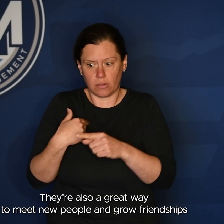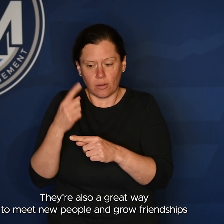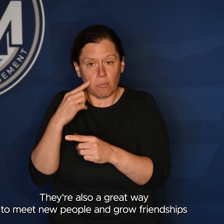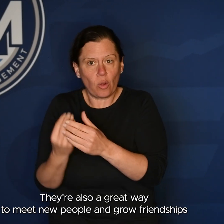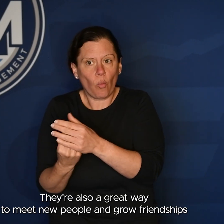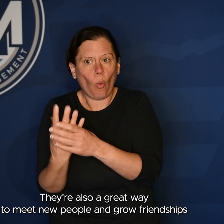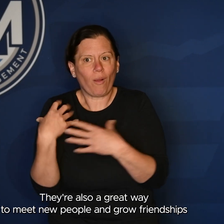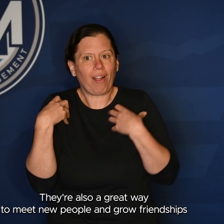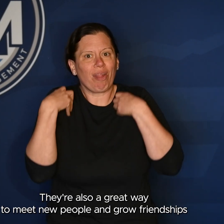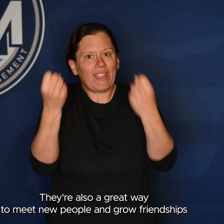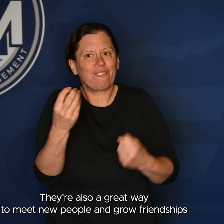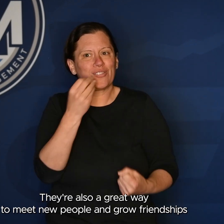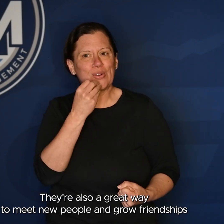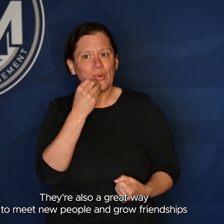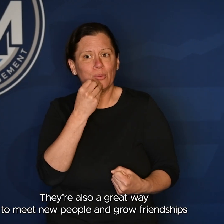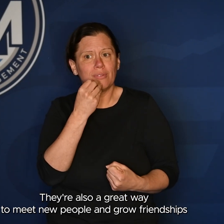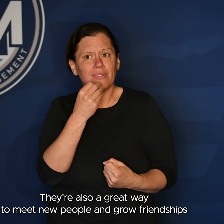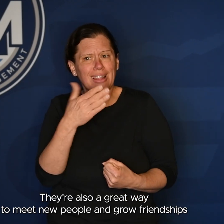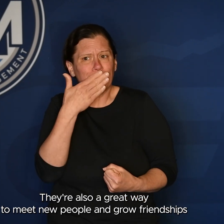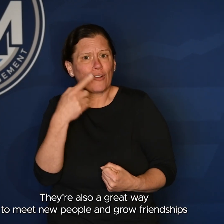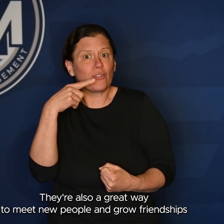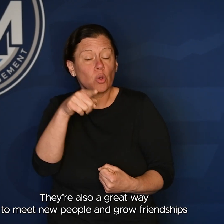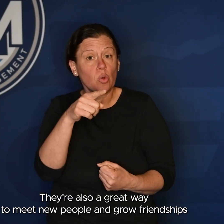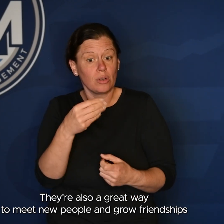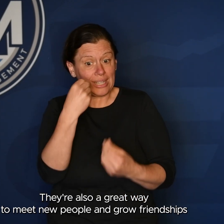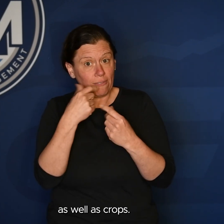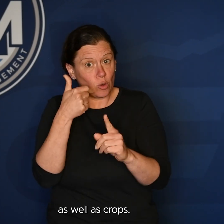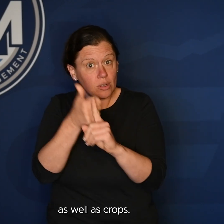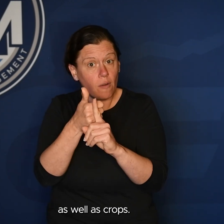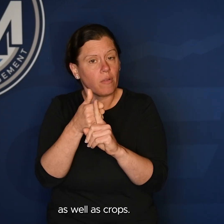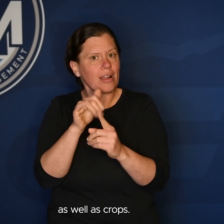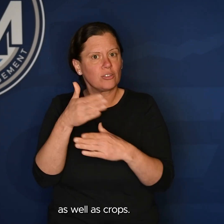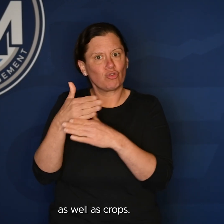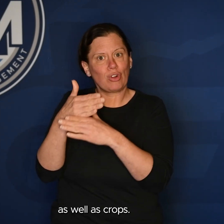also a great way to meet new people and grow friendships as well as crops.